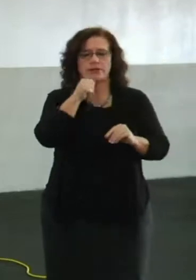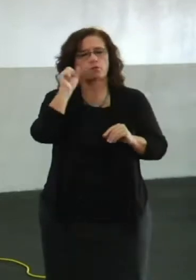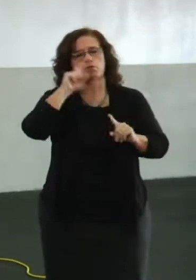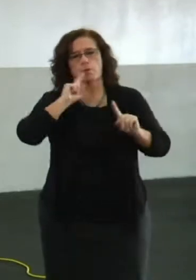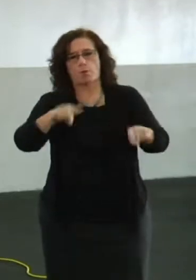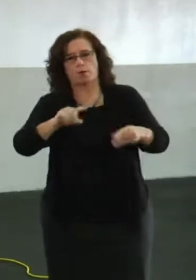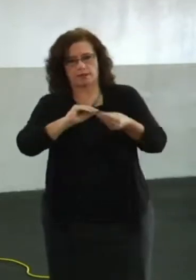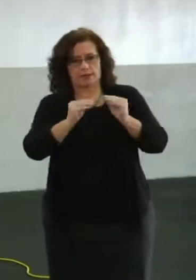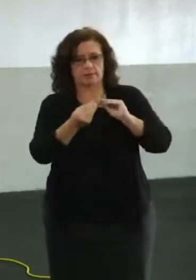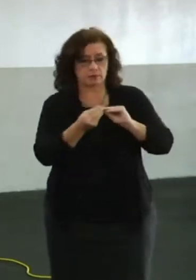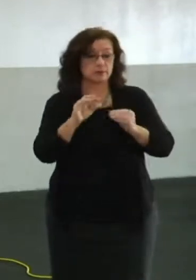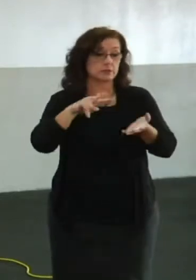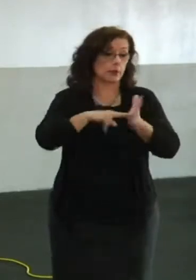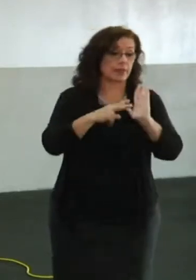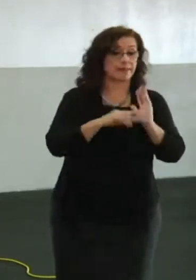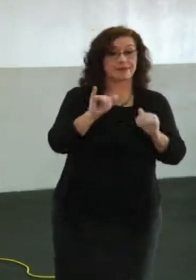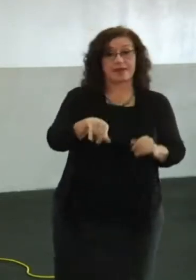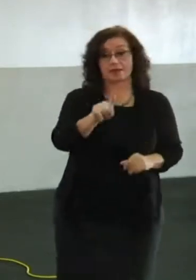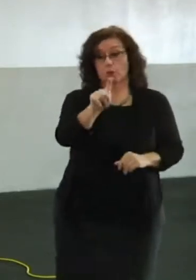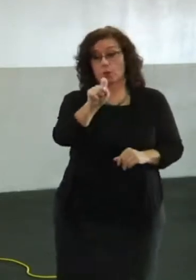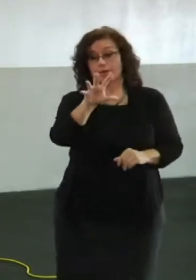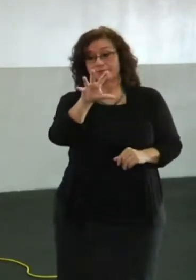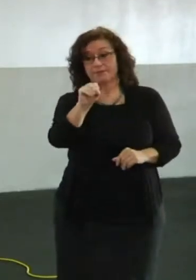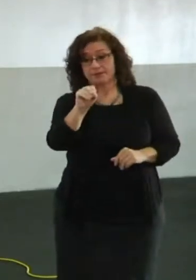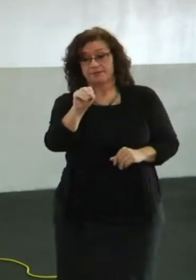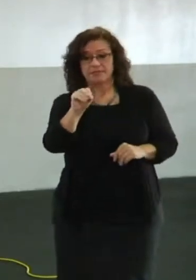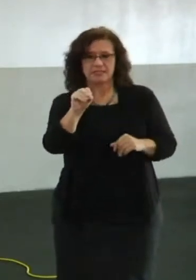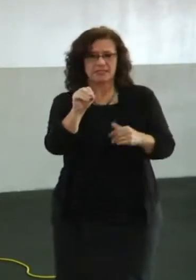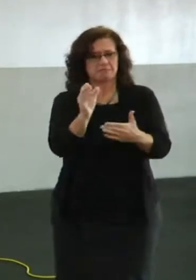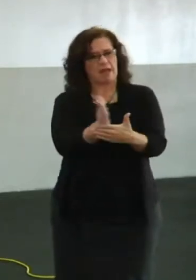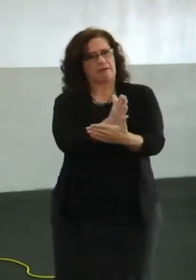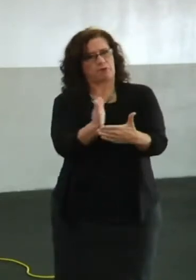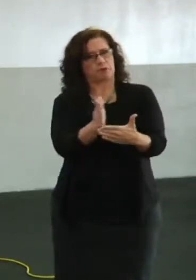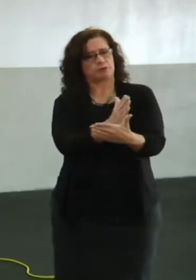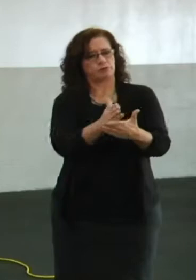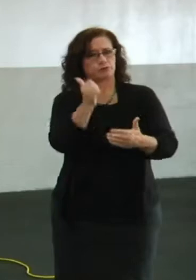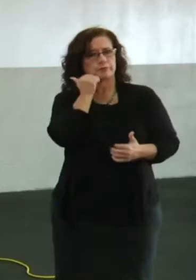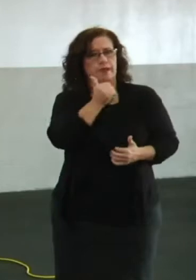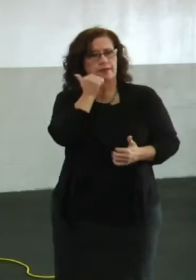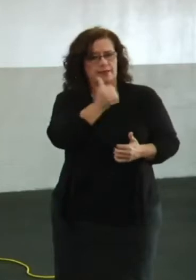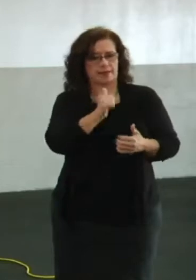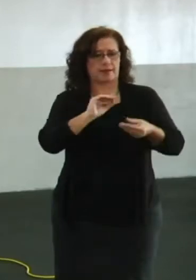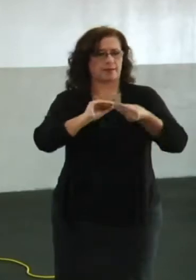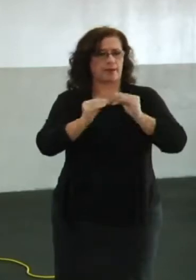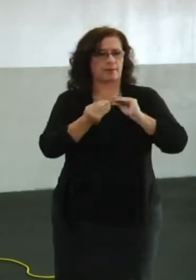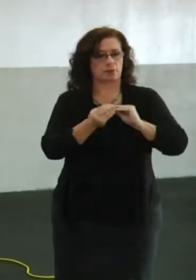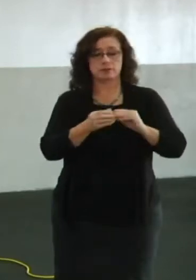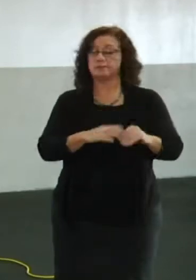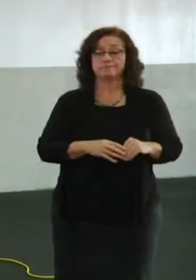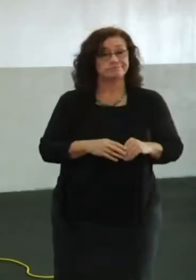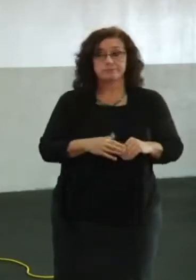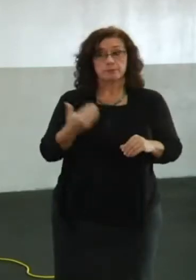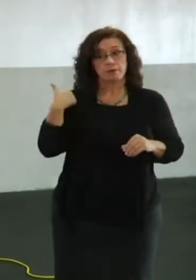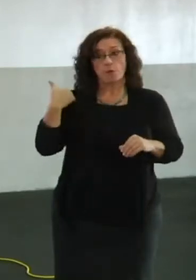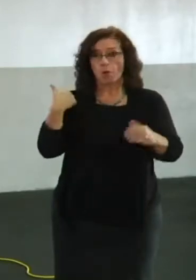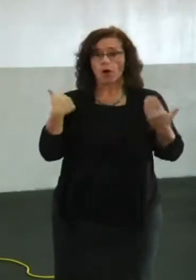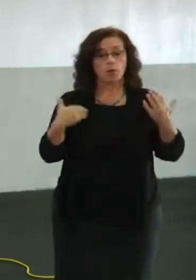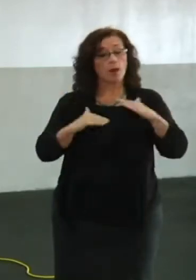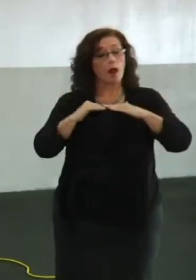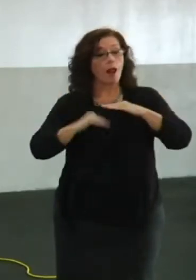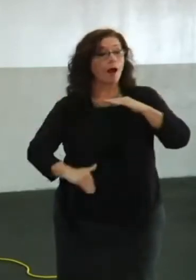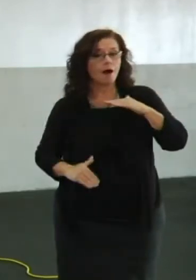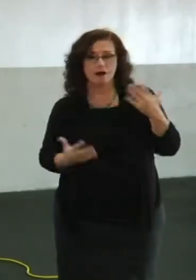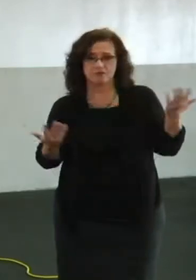is 150, way over the number that really we were looking forward to, which was moving to the next tier, being the orange